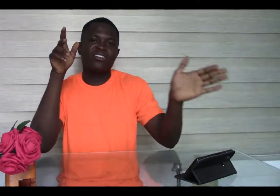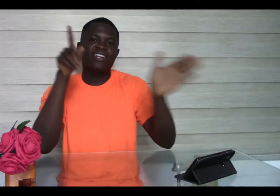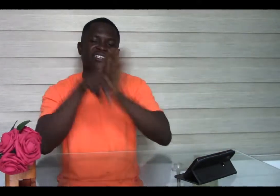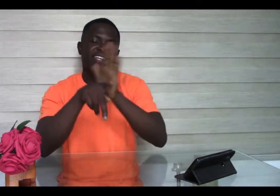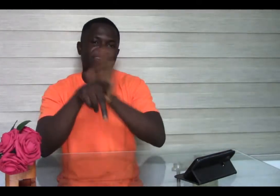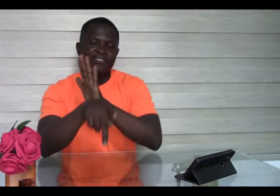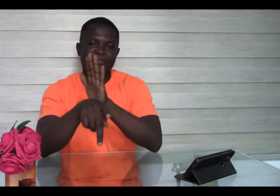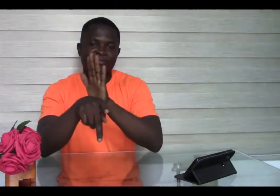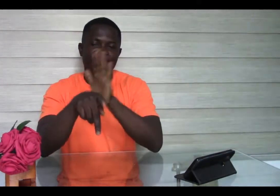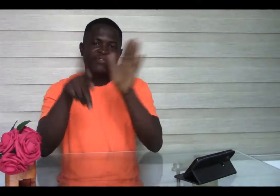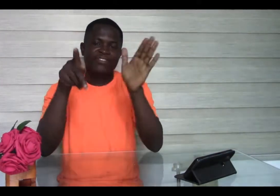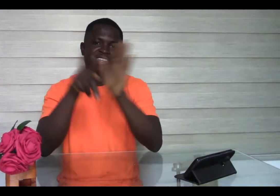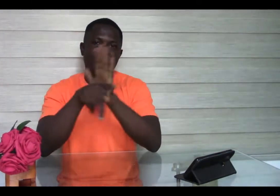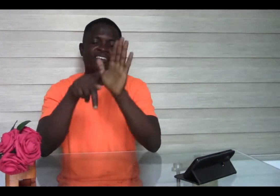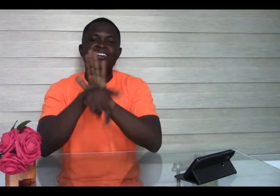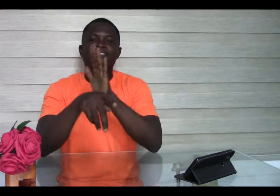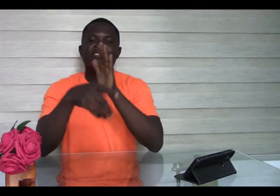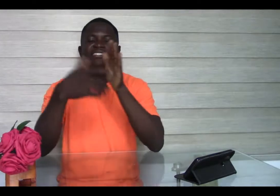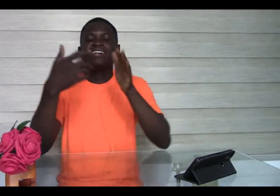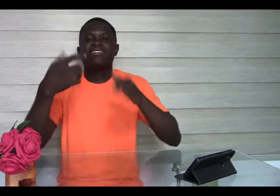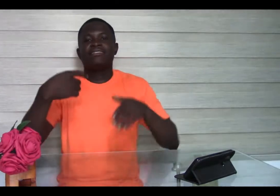Let's kill. So she said,